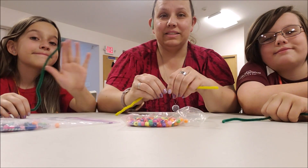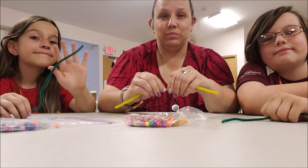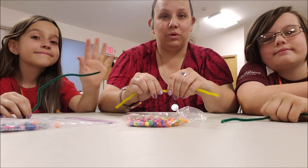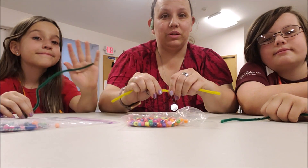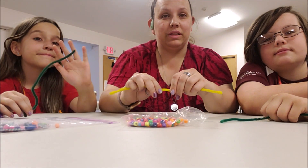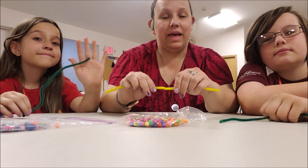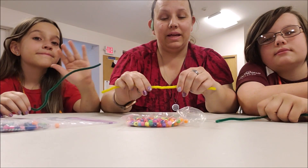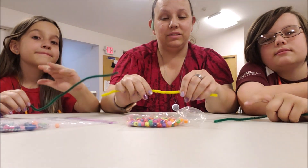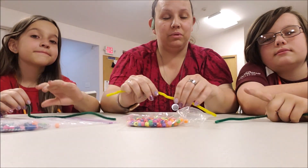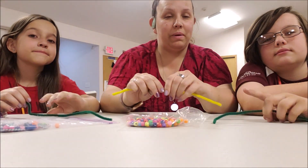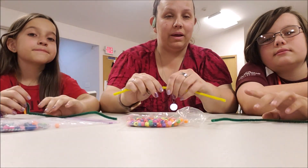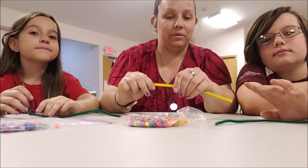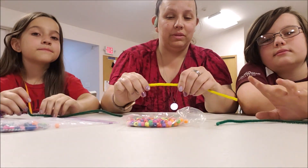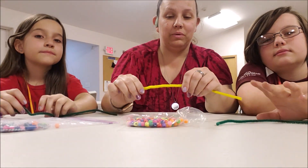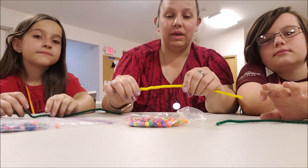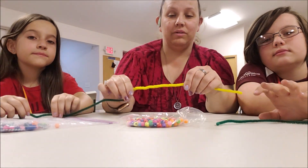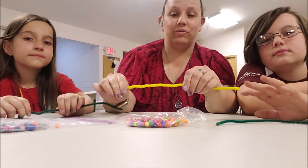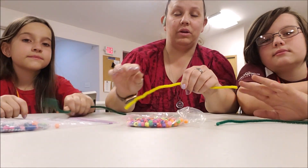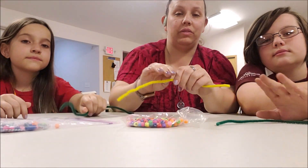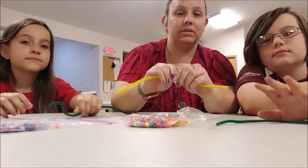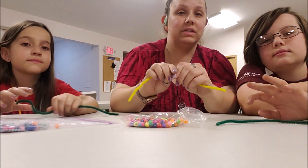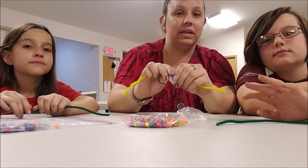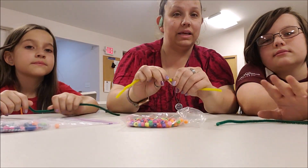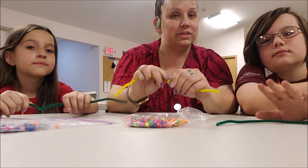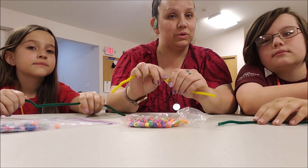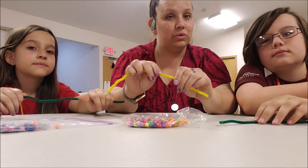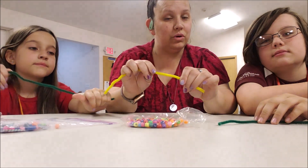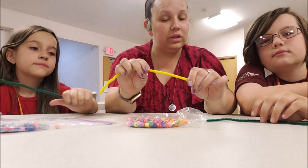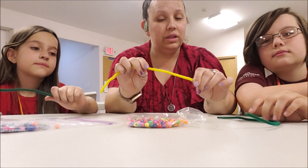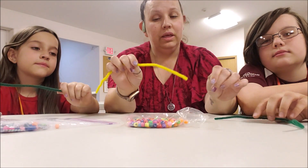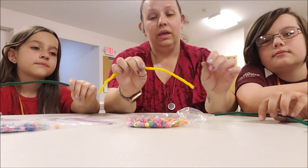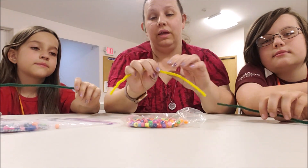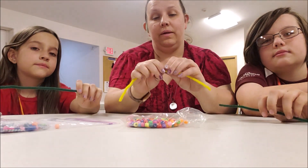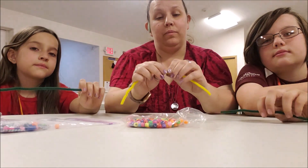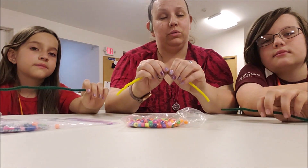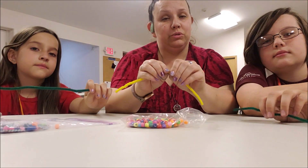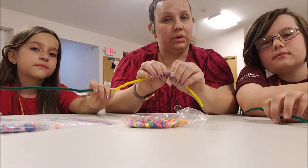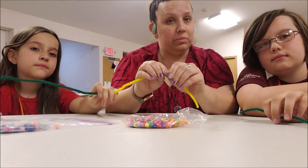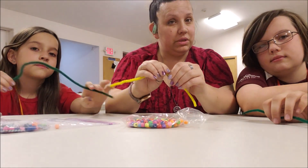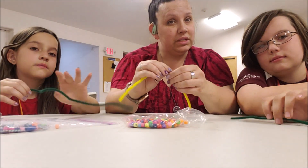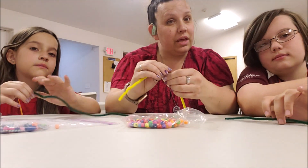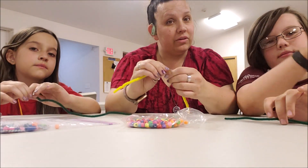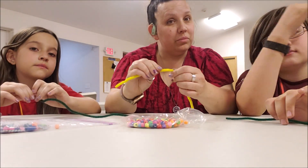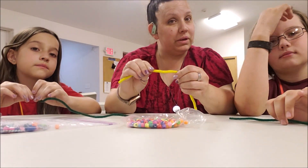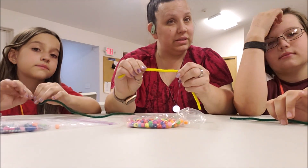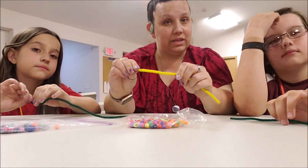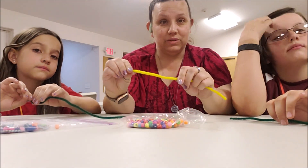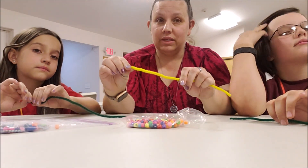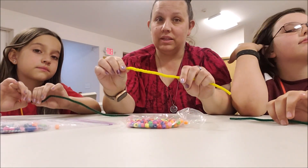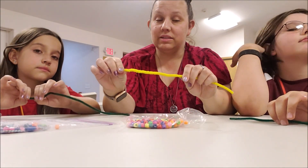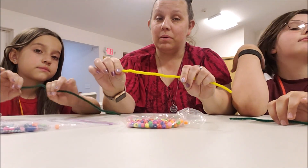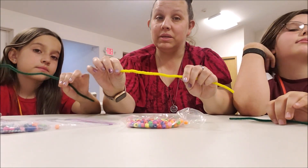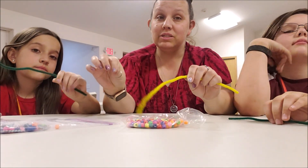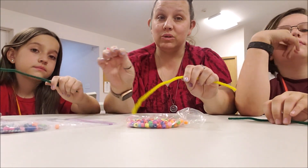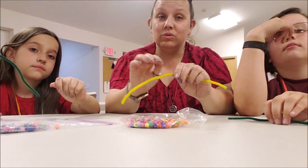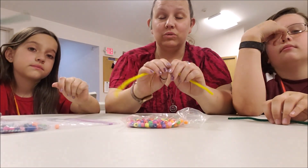we're glad to be back with you again for another Sunday school. Wish we could be together, but it sounds like that's coming soon, which